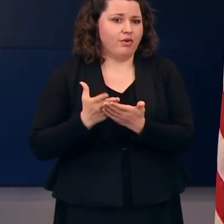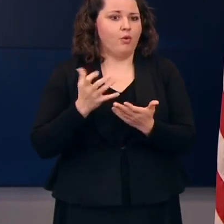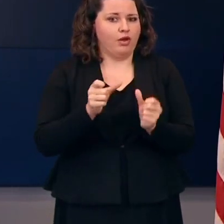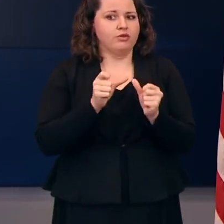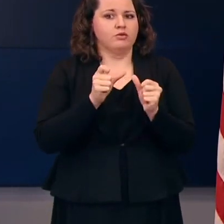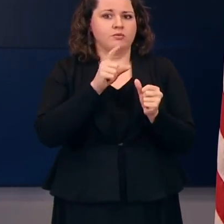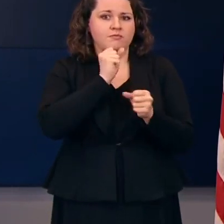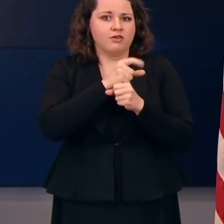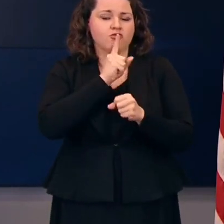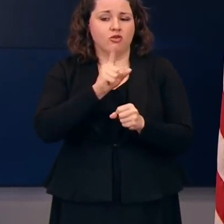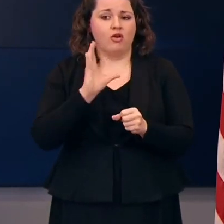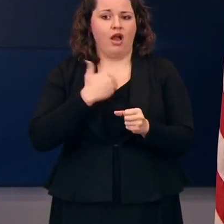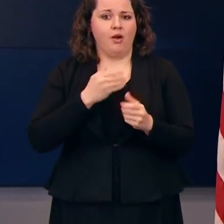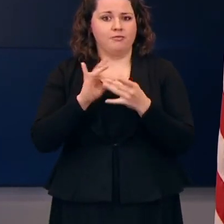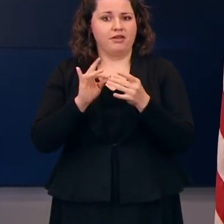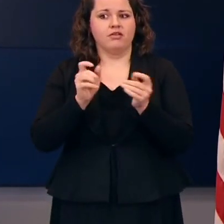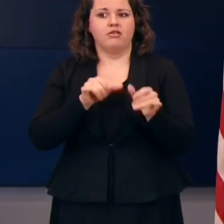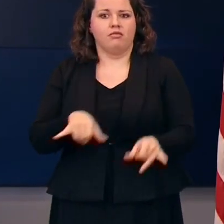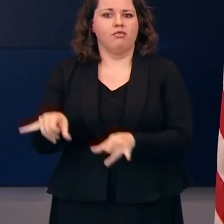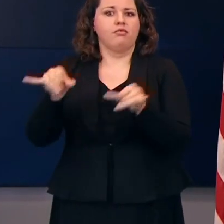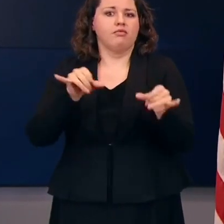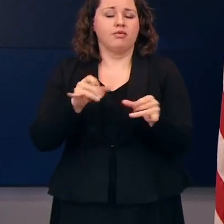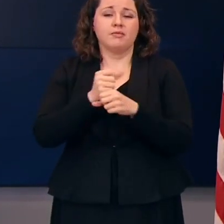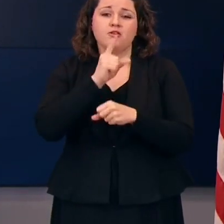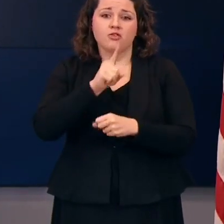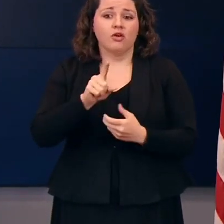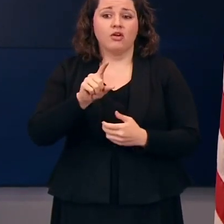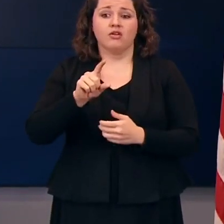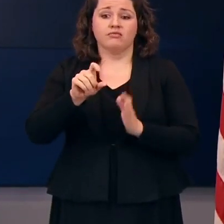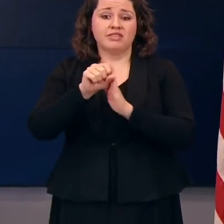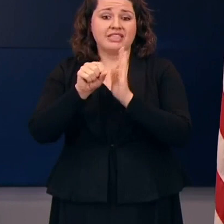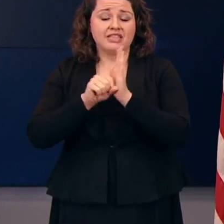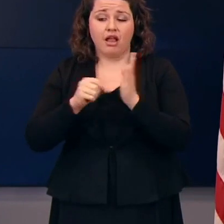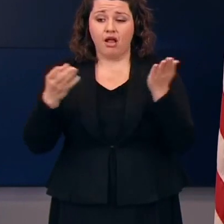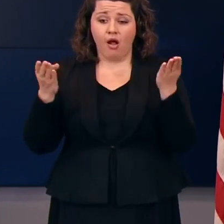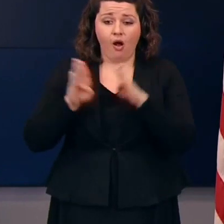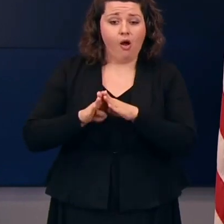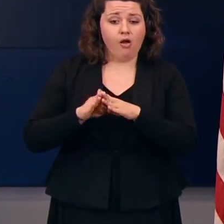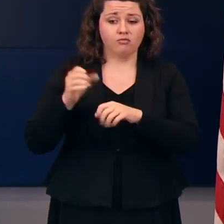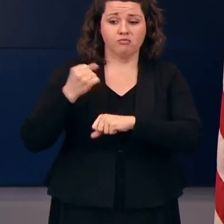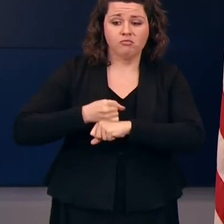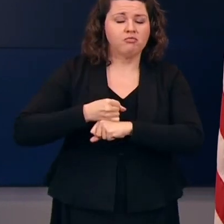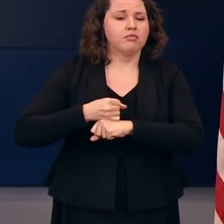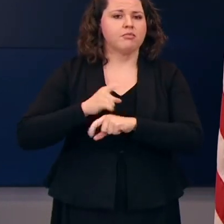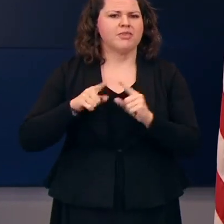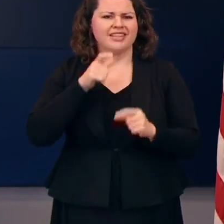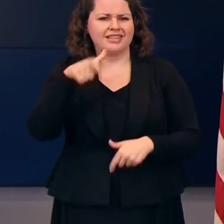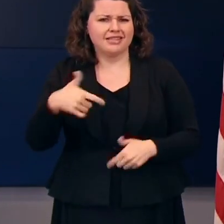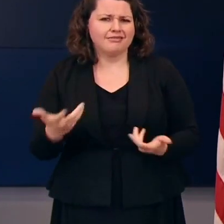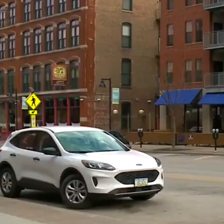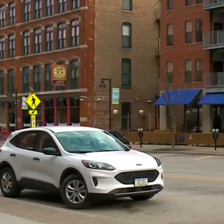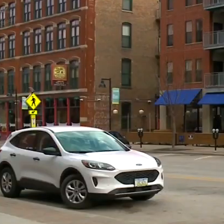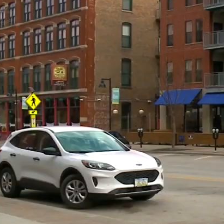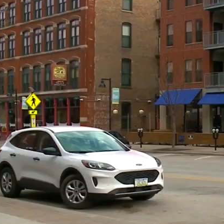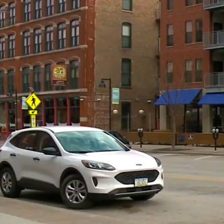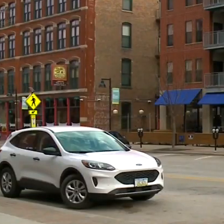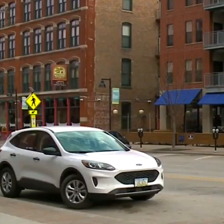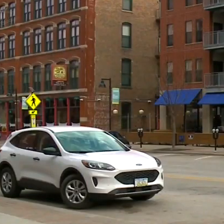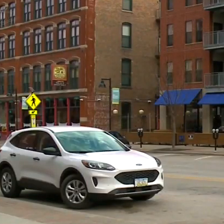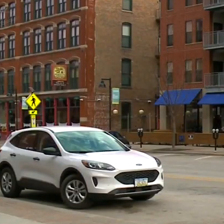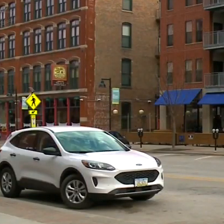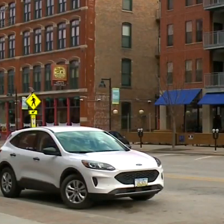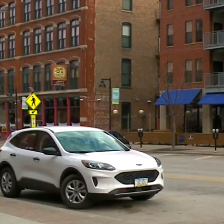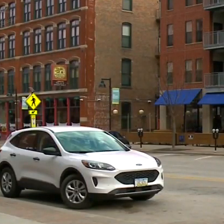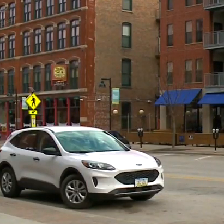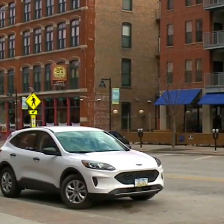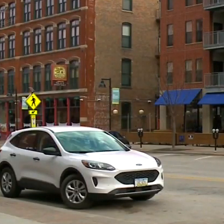what we're telling Iowans to make sure that we're not shutting down a state where we don't need to. So we need to be. Also today, Governor Reynolds announced